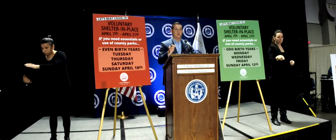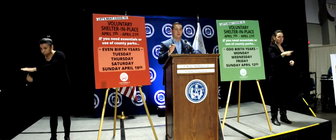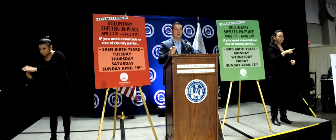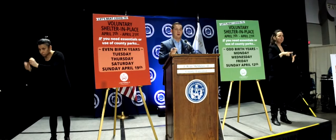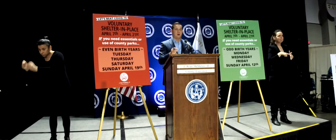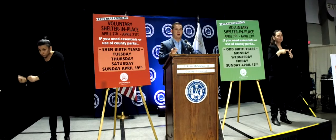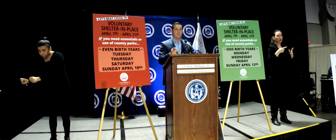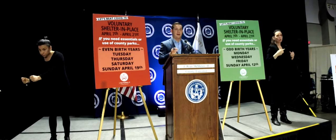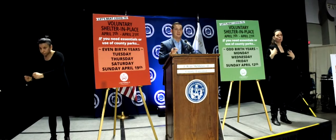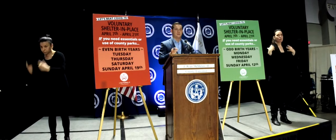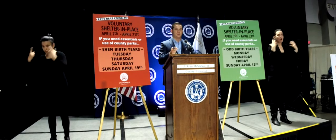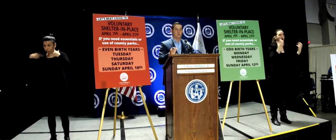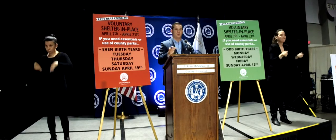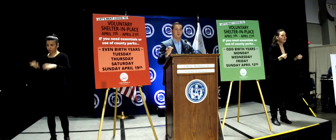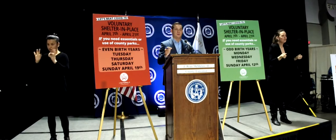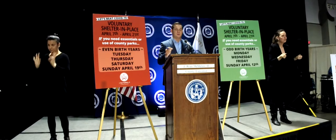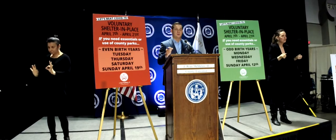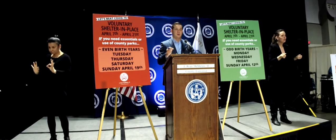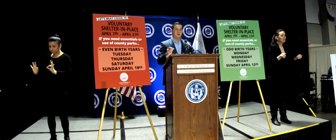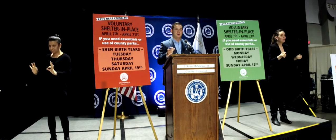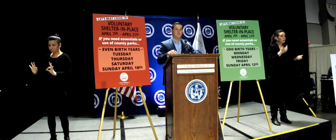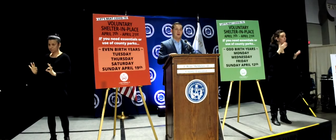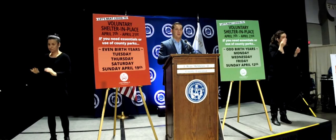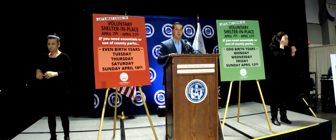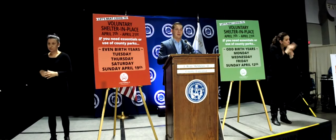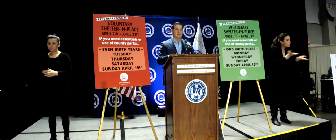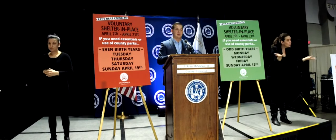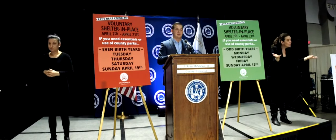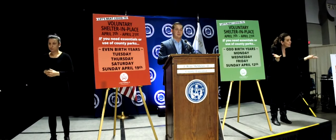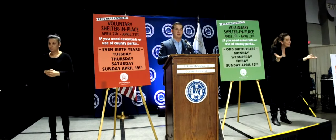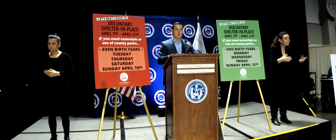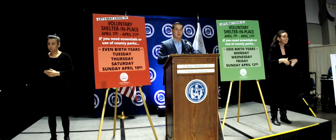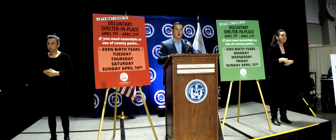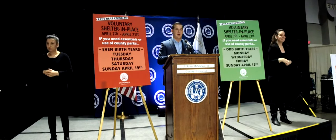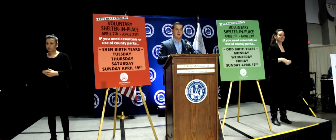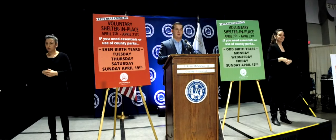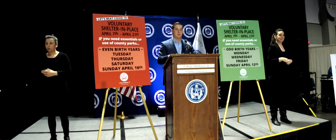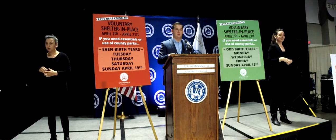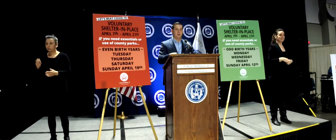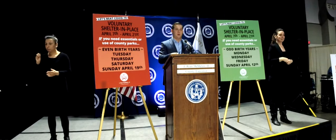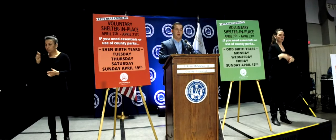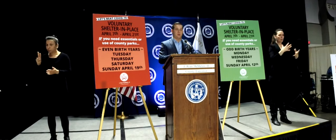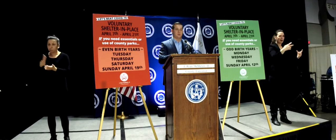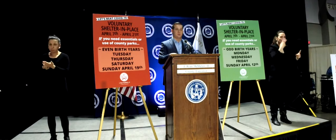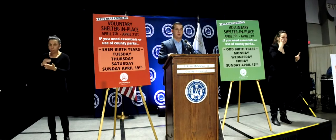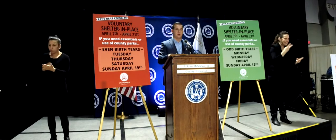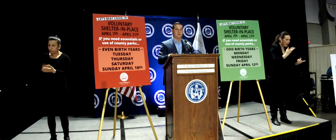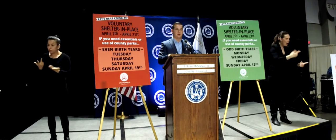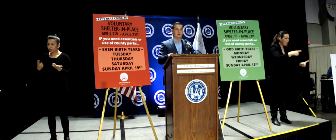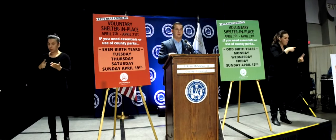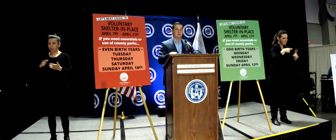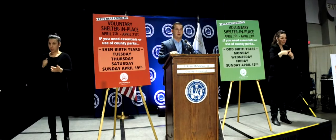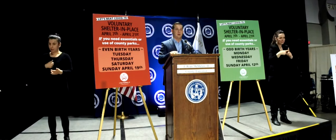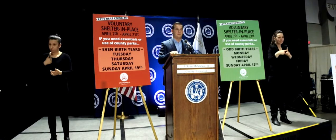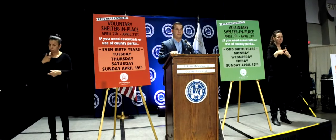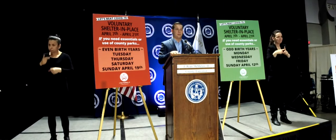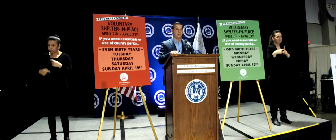process where we need our positives to work with us and follow the process. We know you're anxious. We know you're